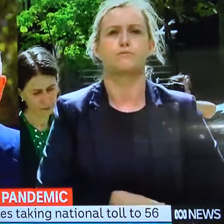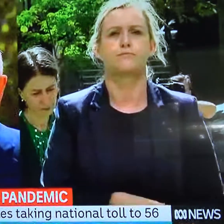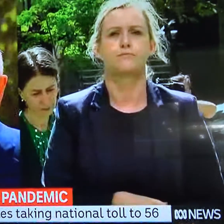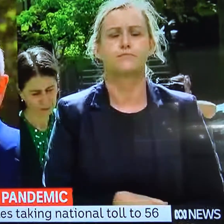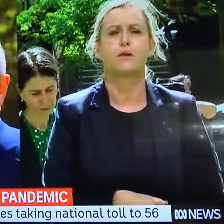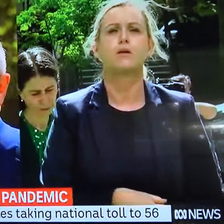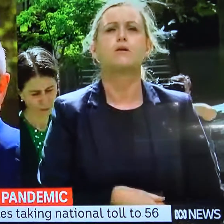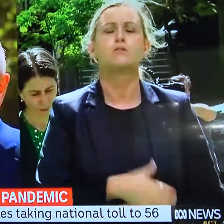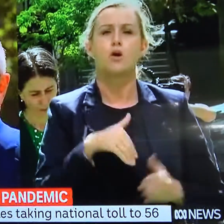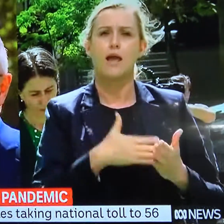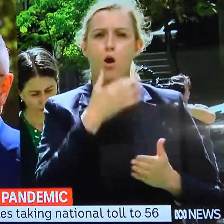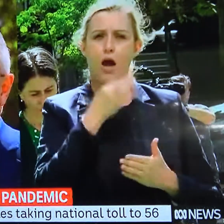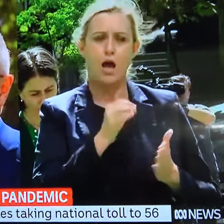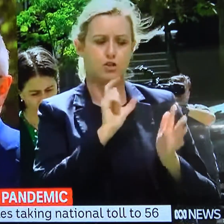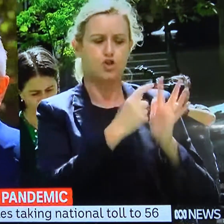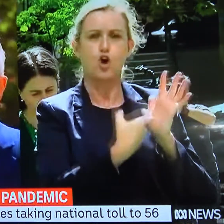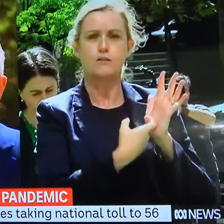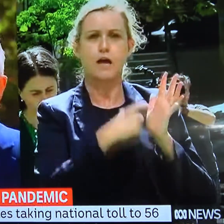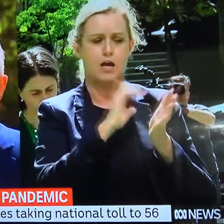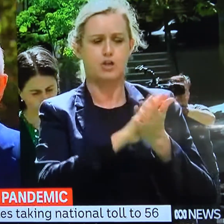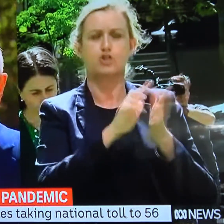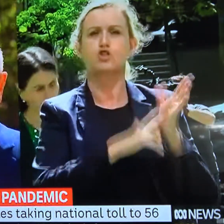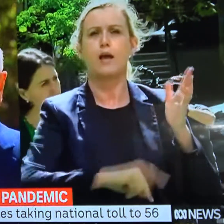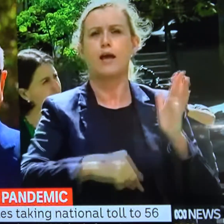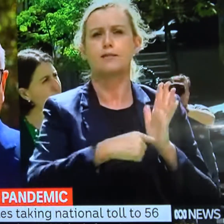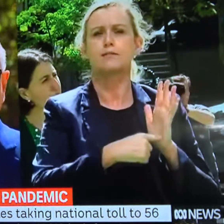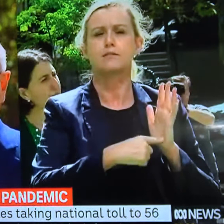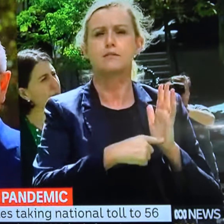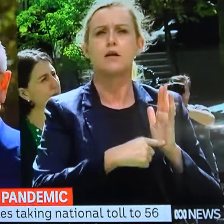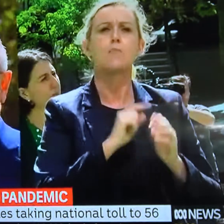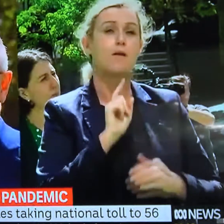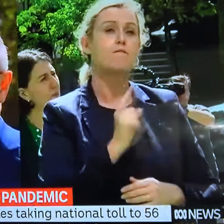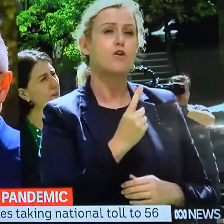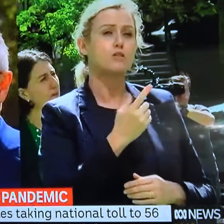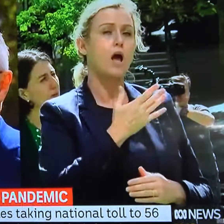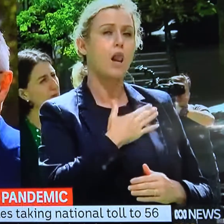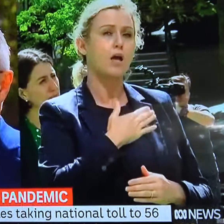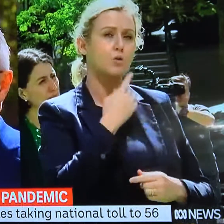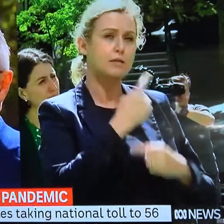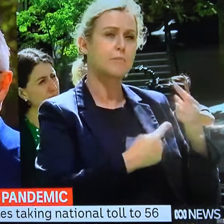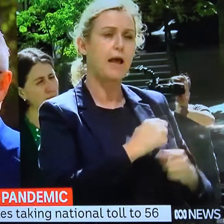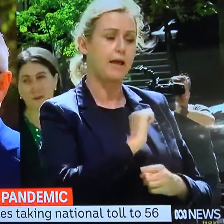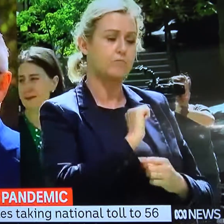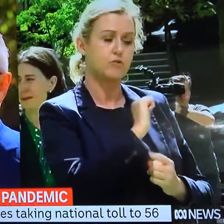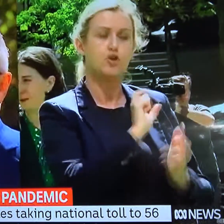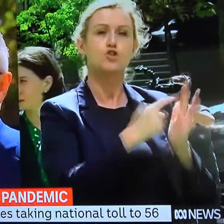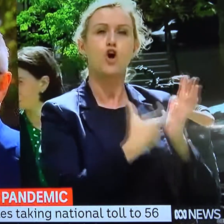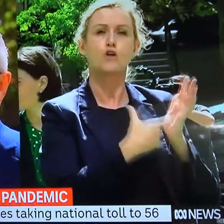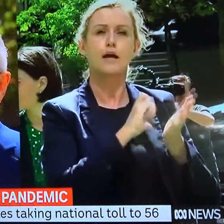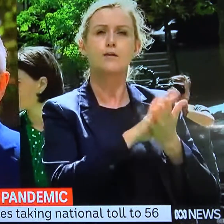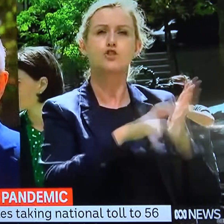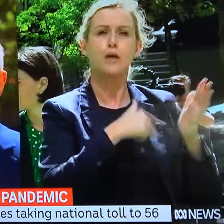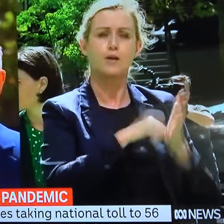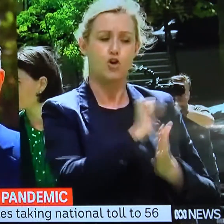With that, I'd like to ask Dr. Kerry Chant to speak. Before she does, I just want to say this. Dr. Kerry Chant and her public health team have